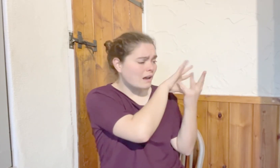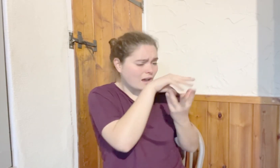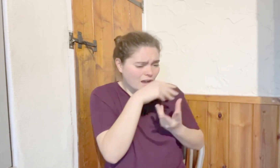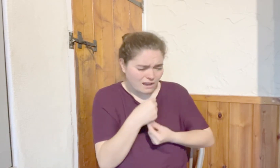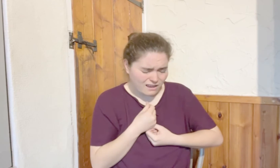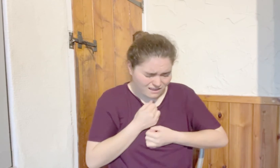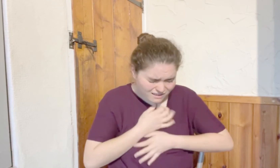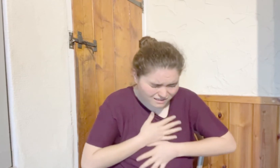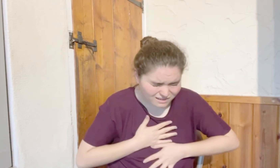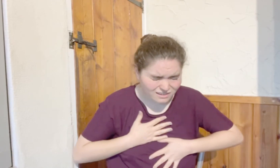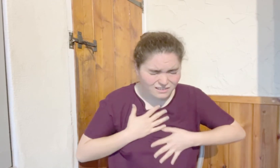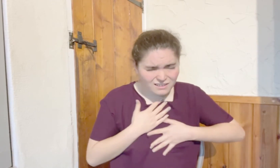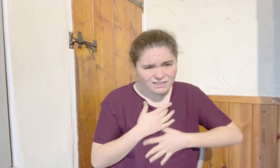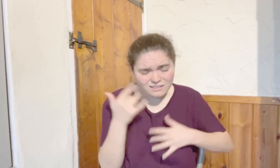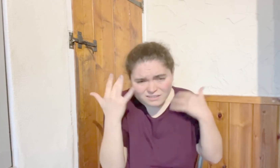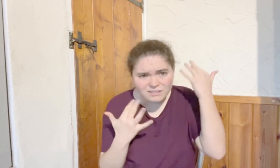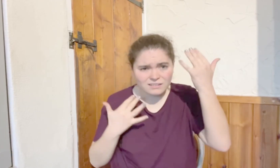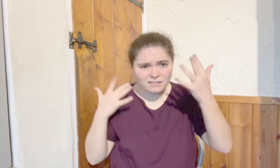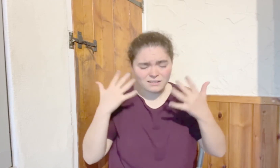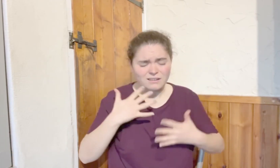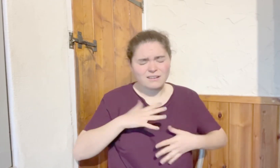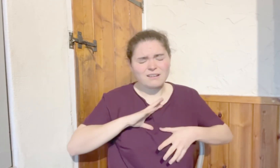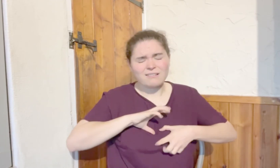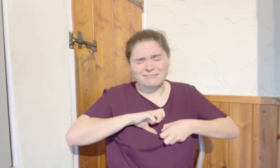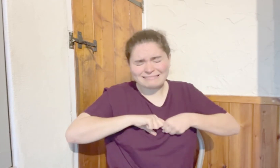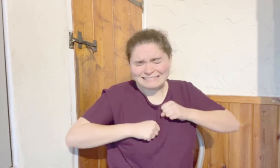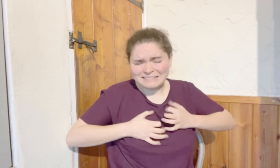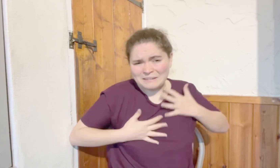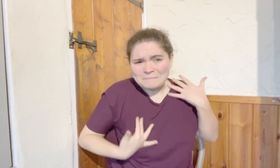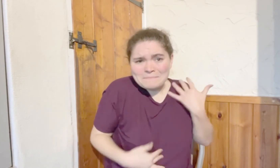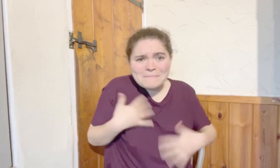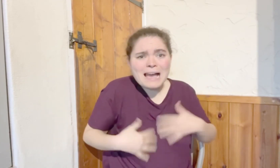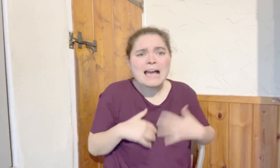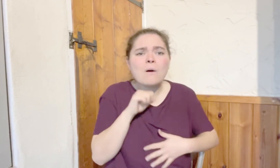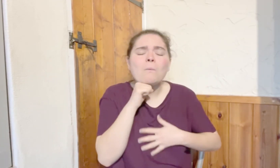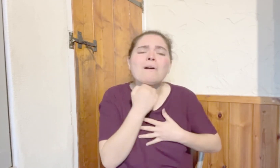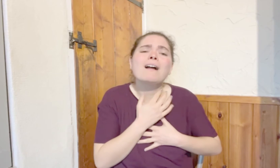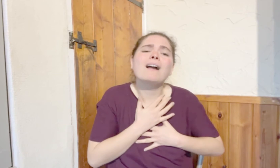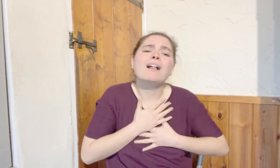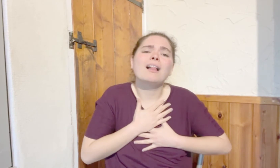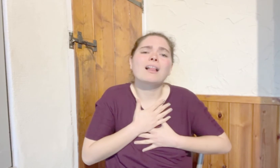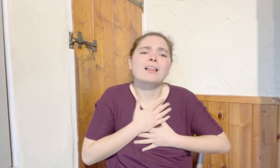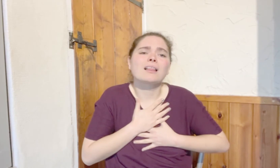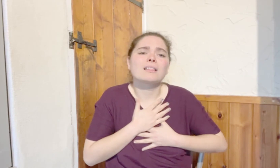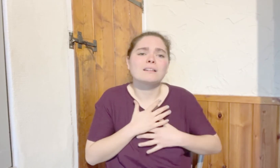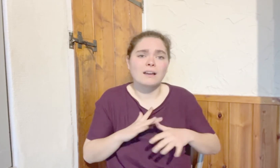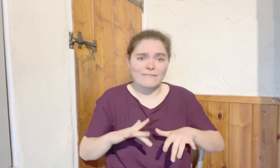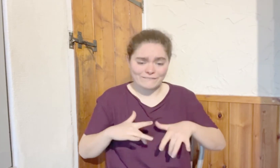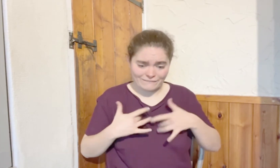in the past. We shouldn't dwell too much on them. This is only going to cause pain. All those